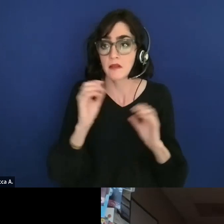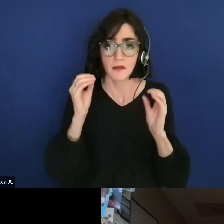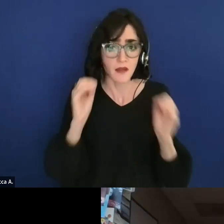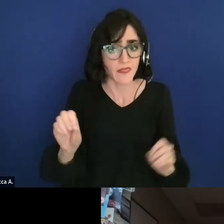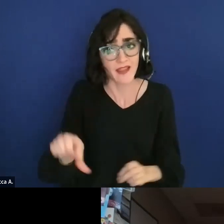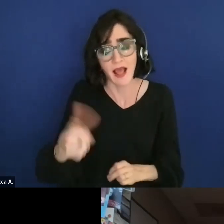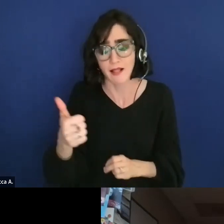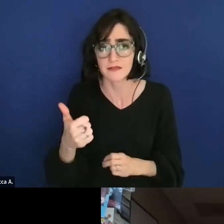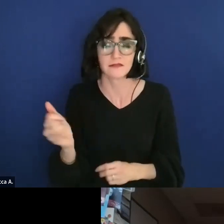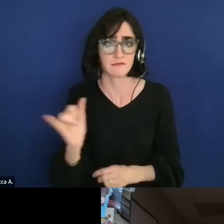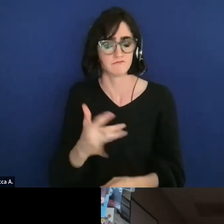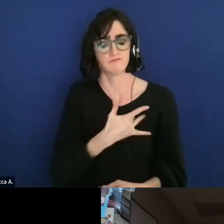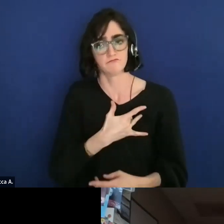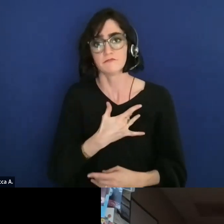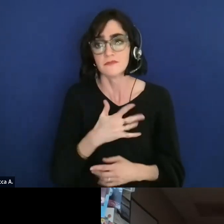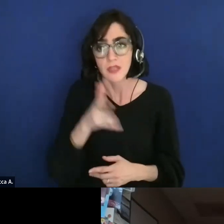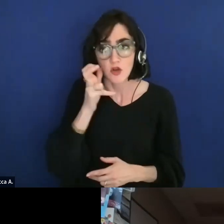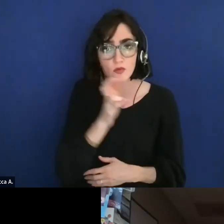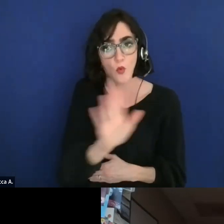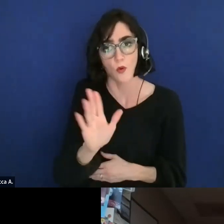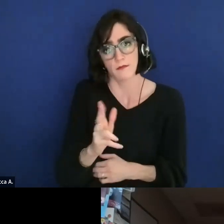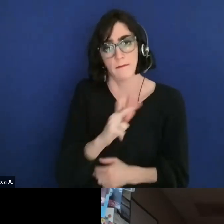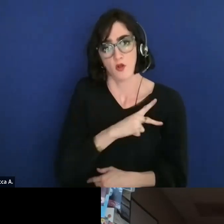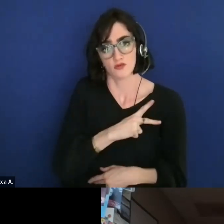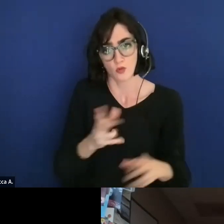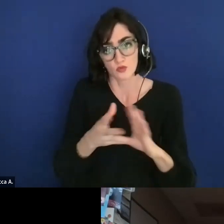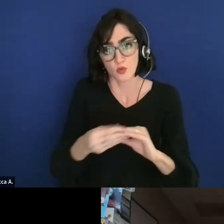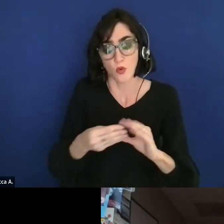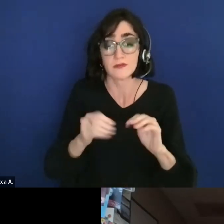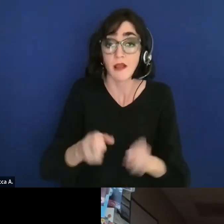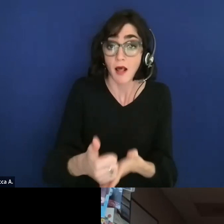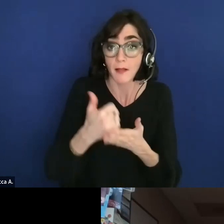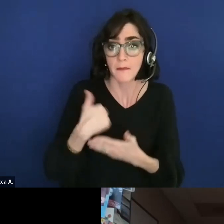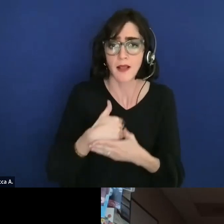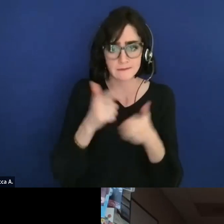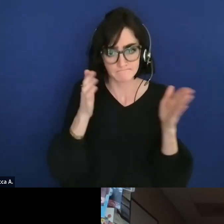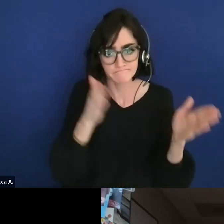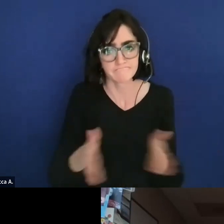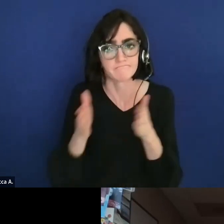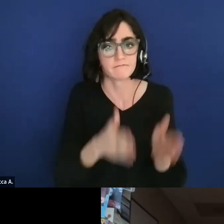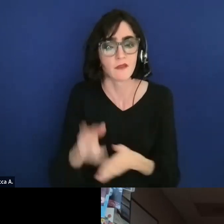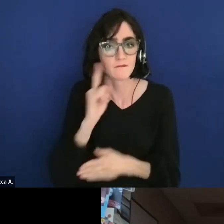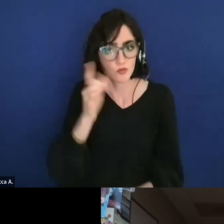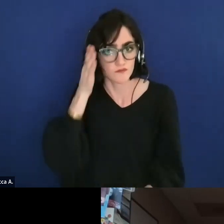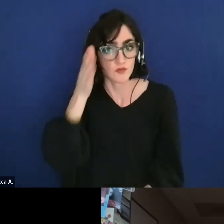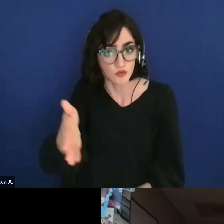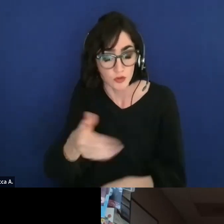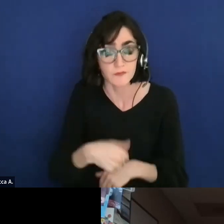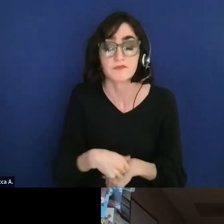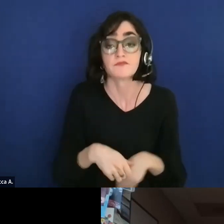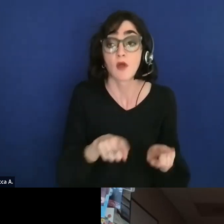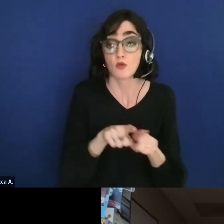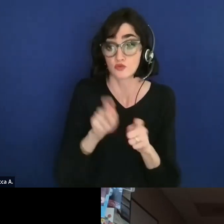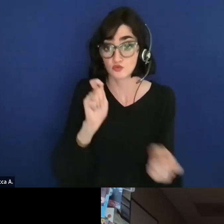hearing personal stories that help to shape how we move forward in our planning process to change what can be done